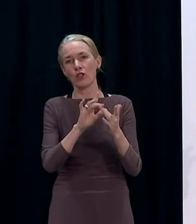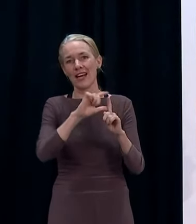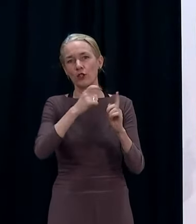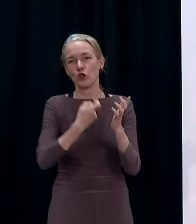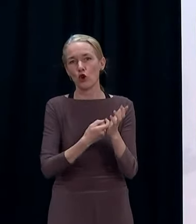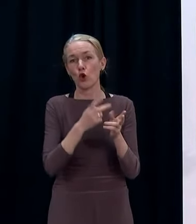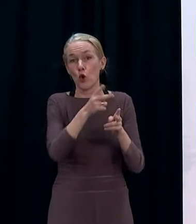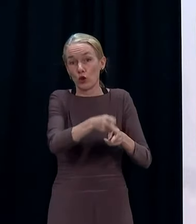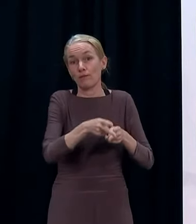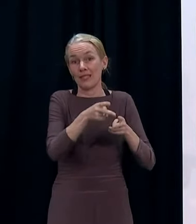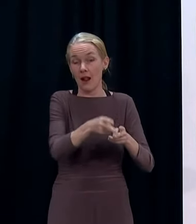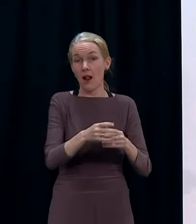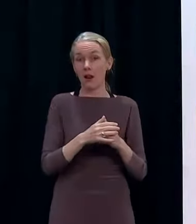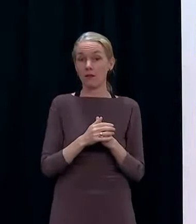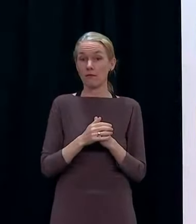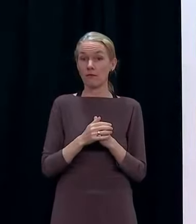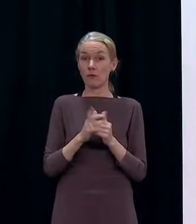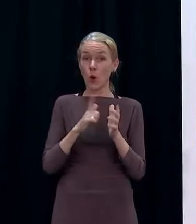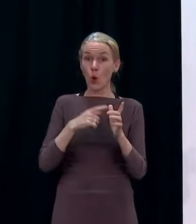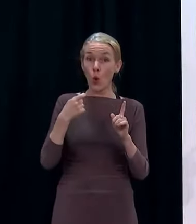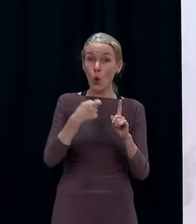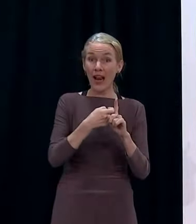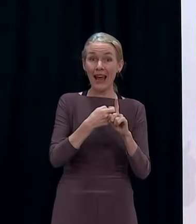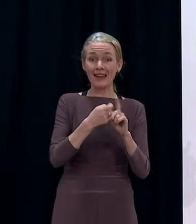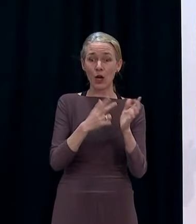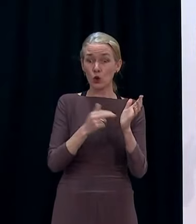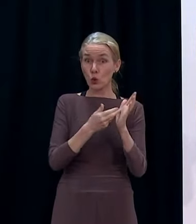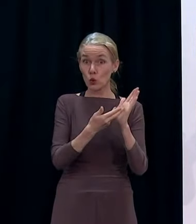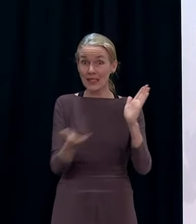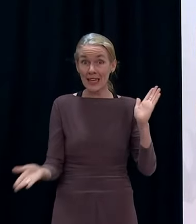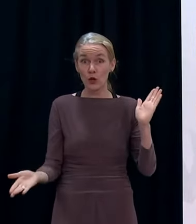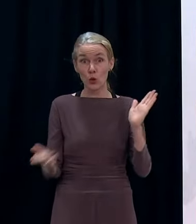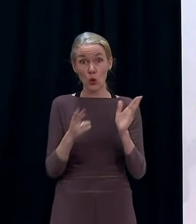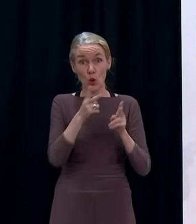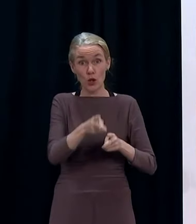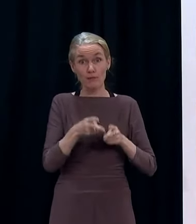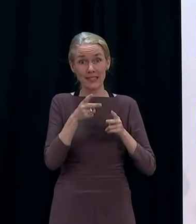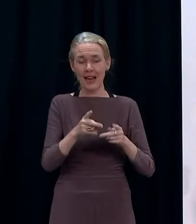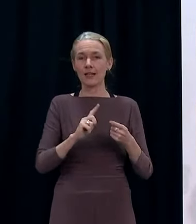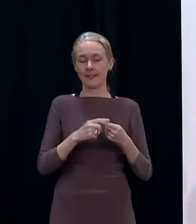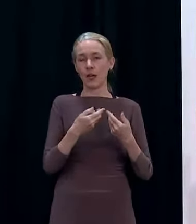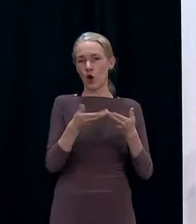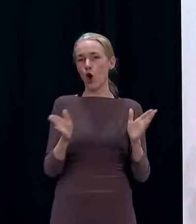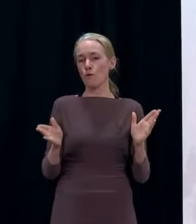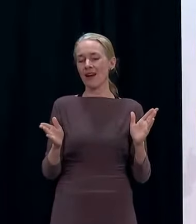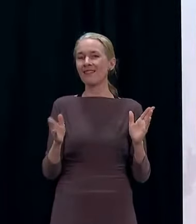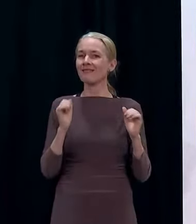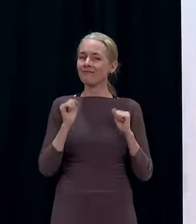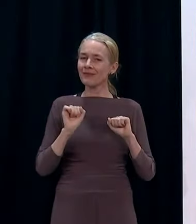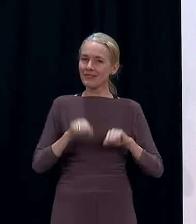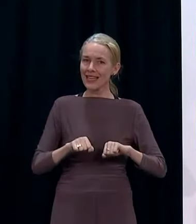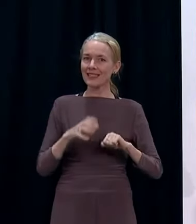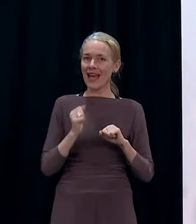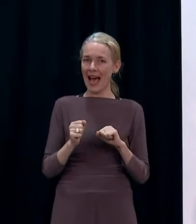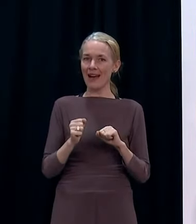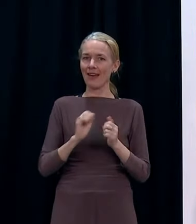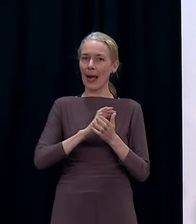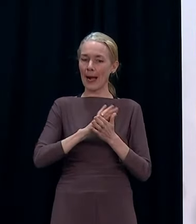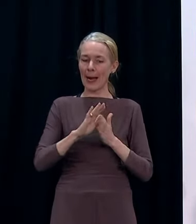safely managing anyone needing hospital level care. All services are operating safely under alert level 4